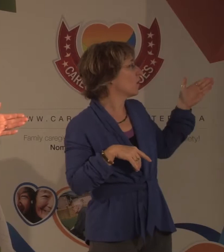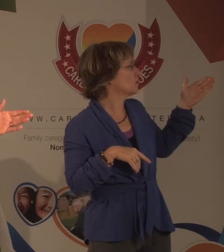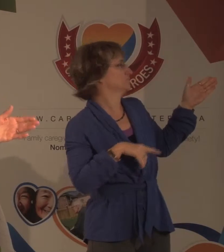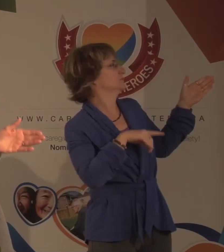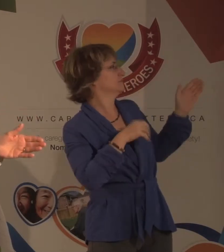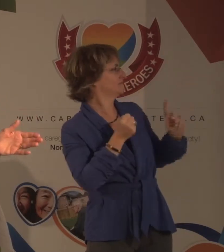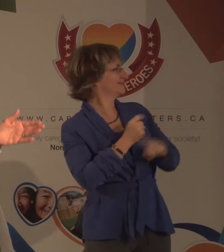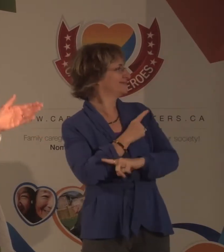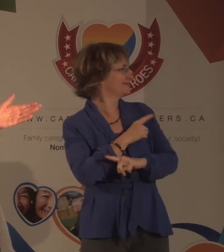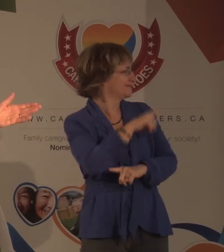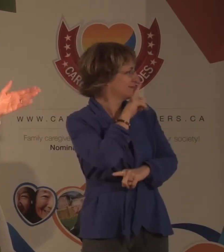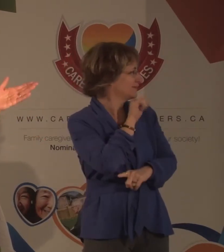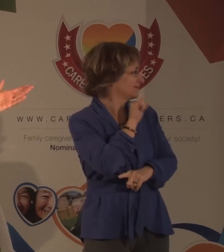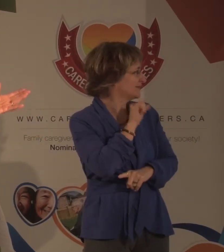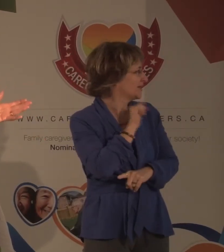little bit.